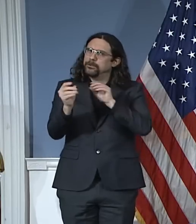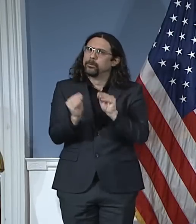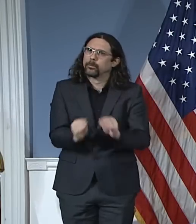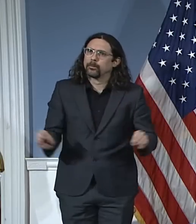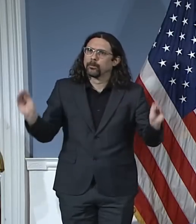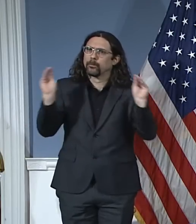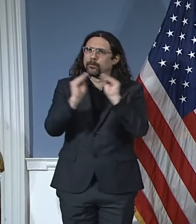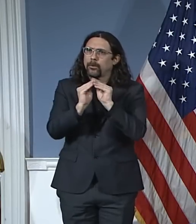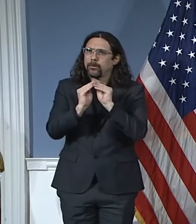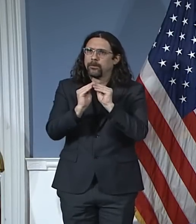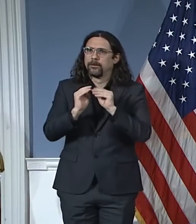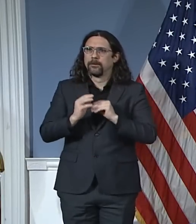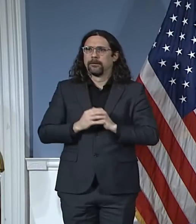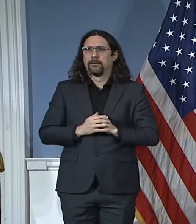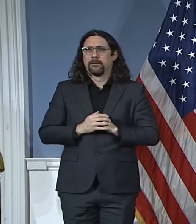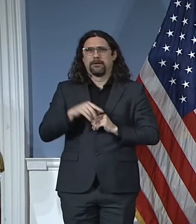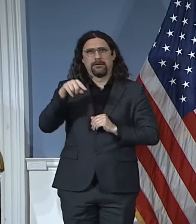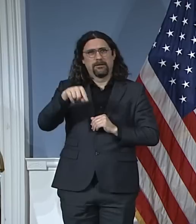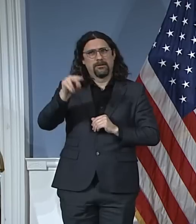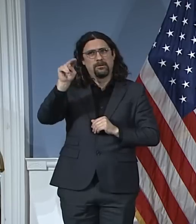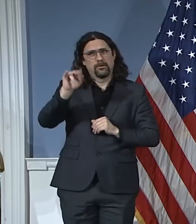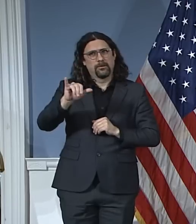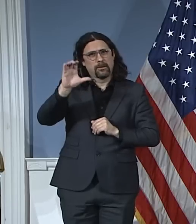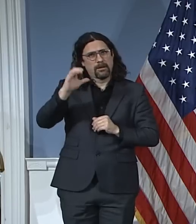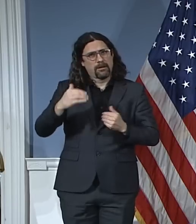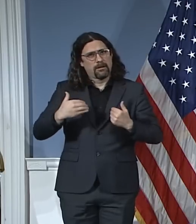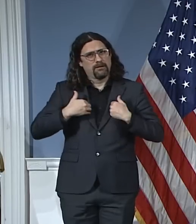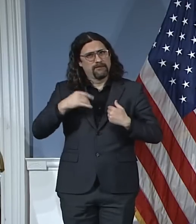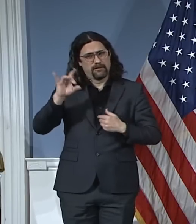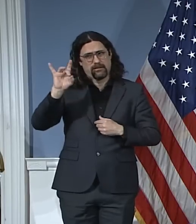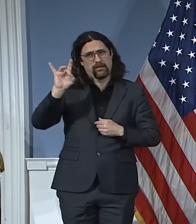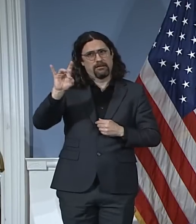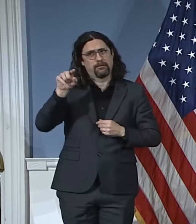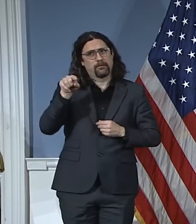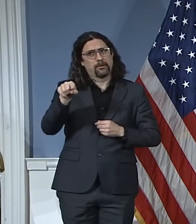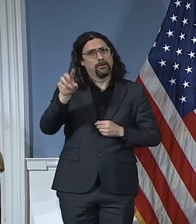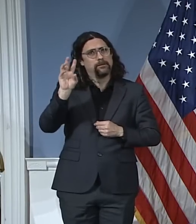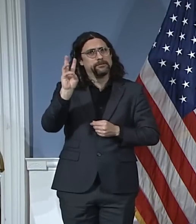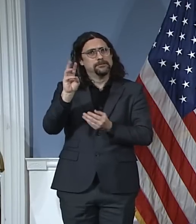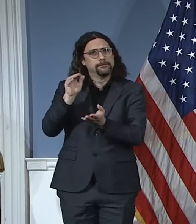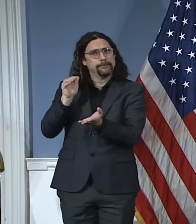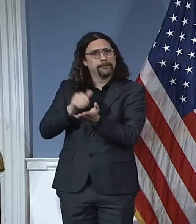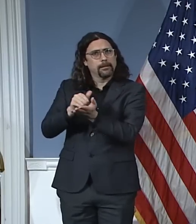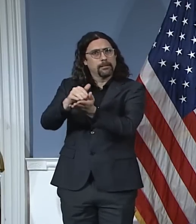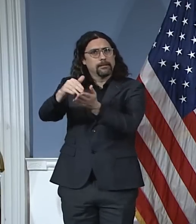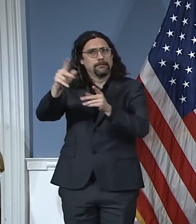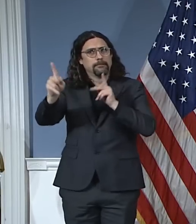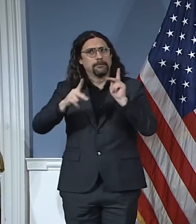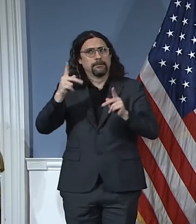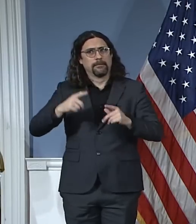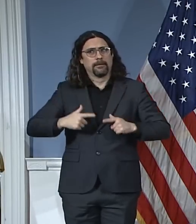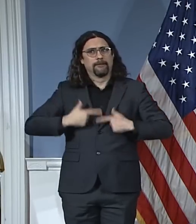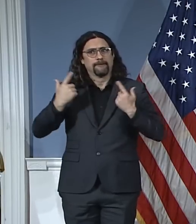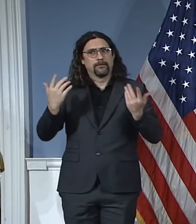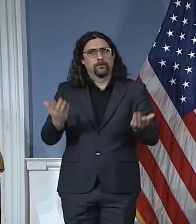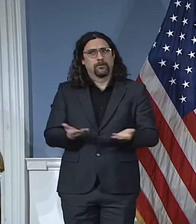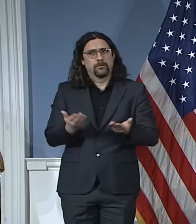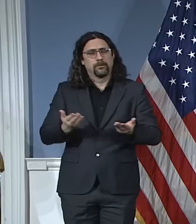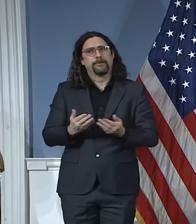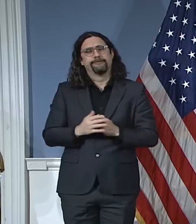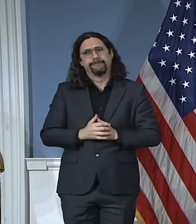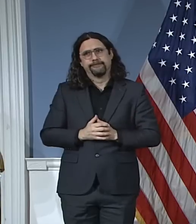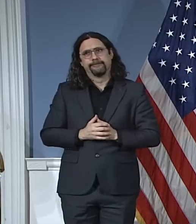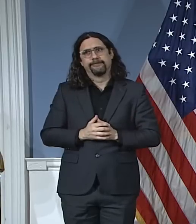million people on the front line. But I, at the same time as I'm deeply concerned and troubled